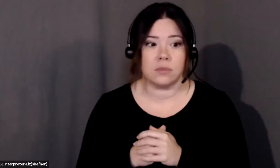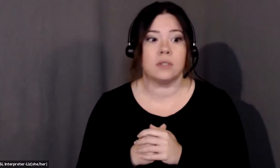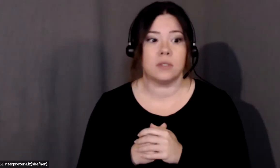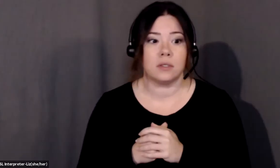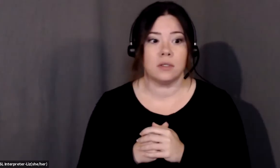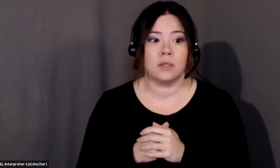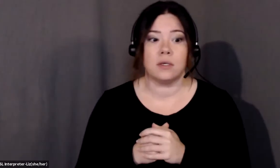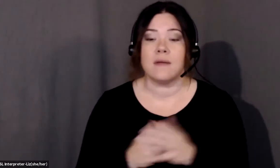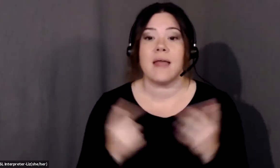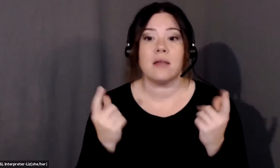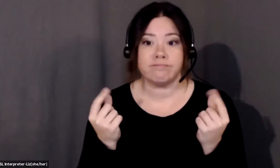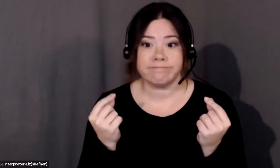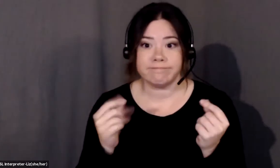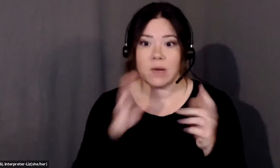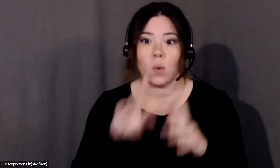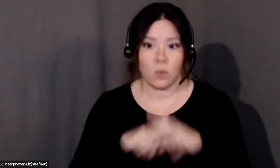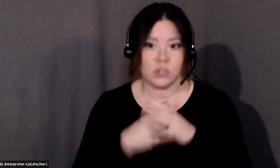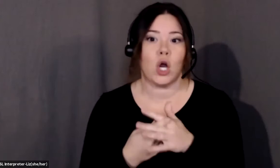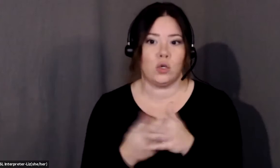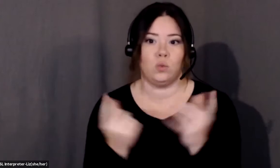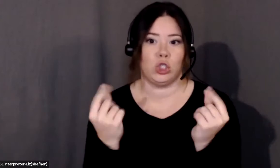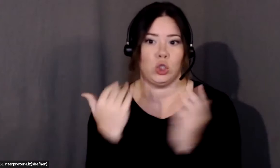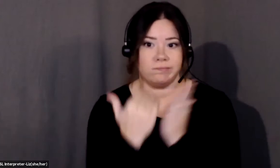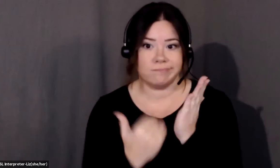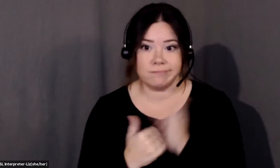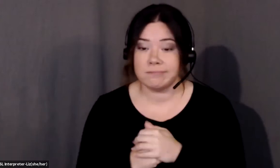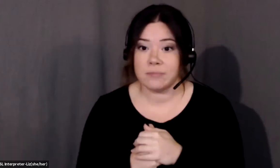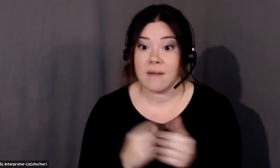Then let's launch into what should be done. First,